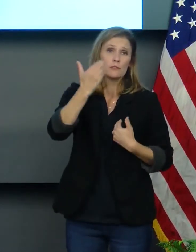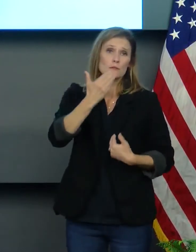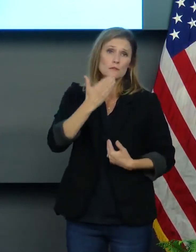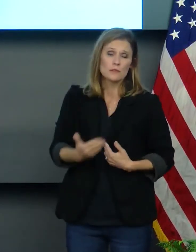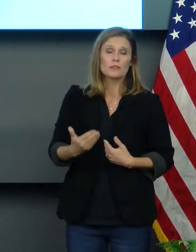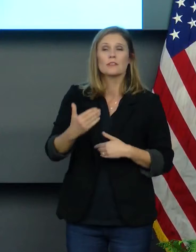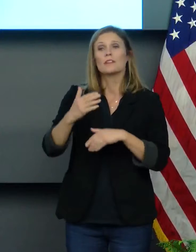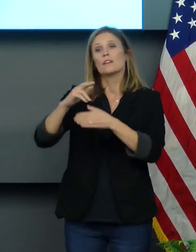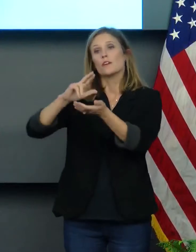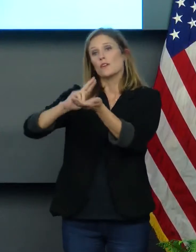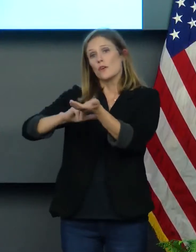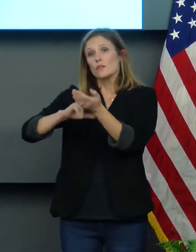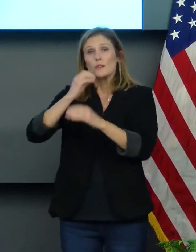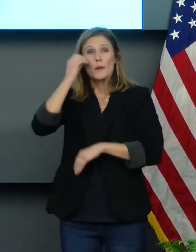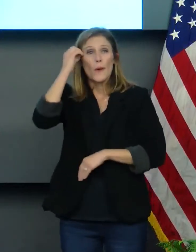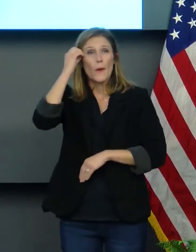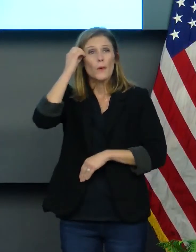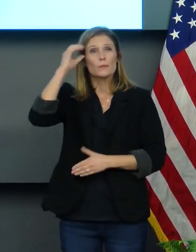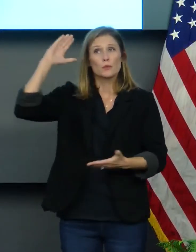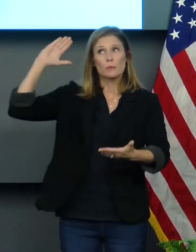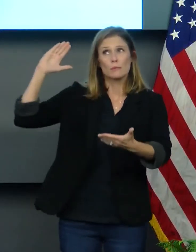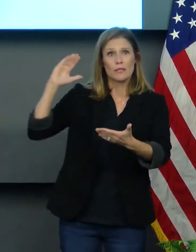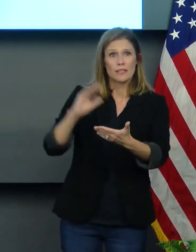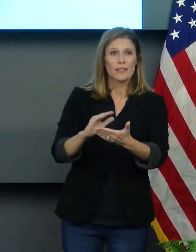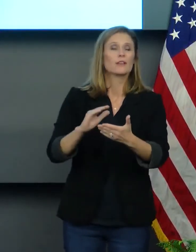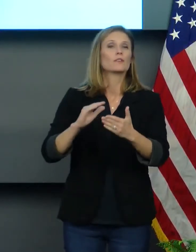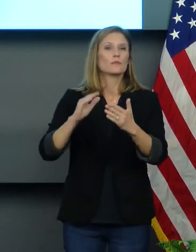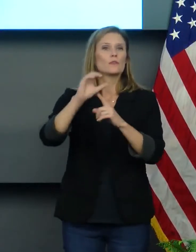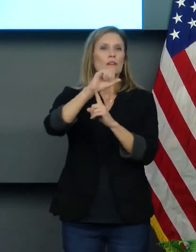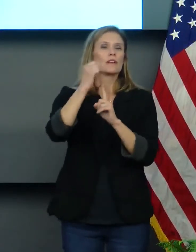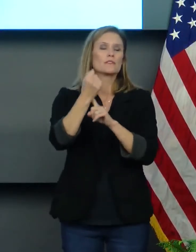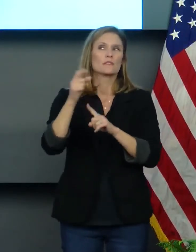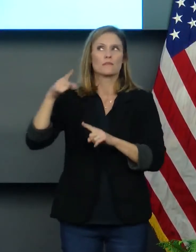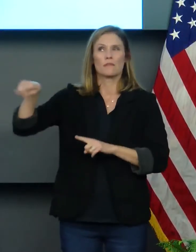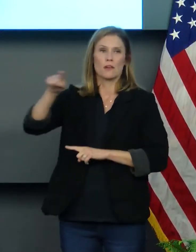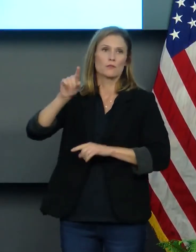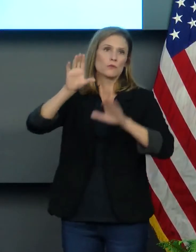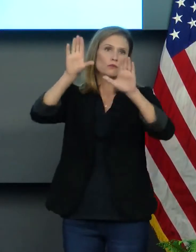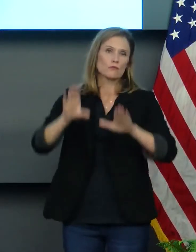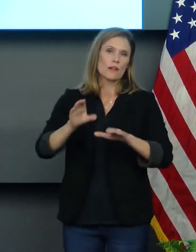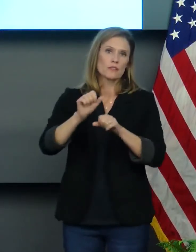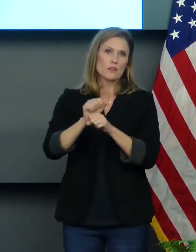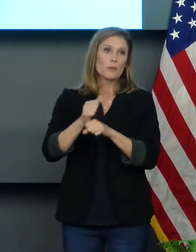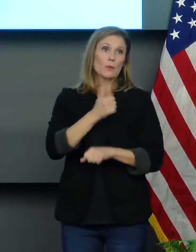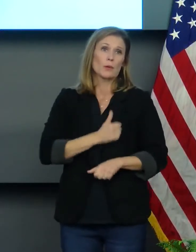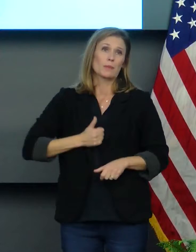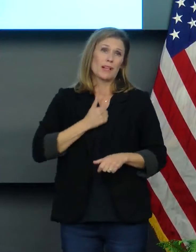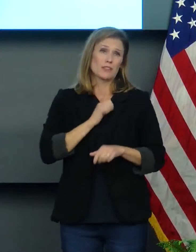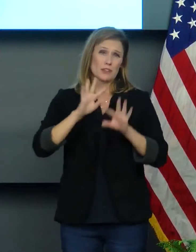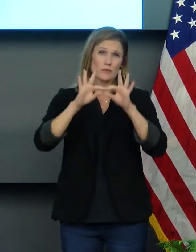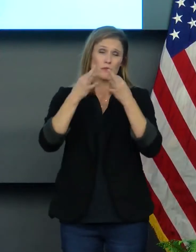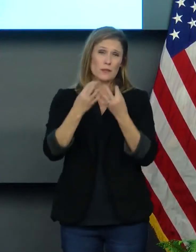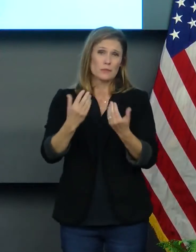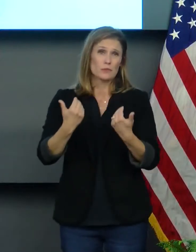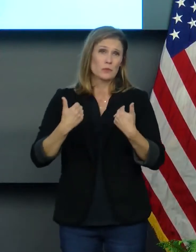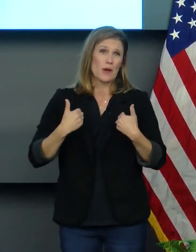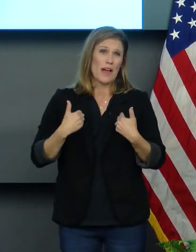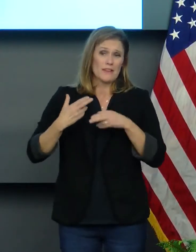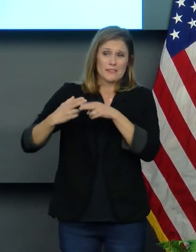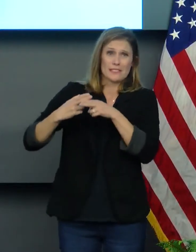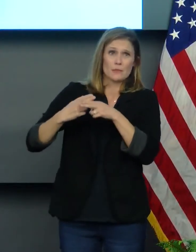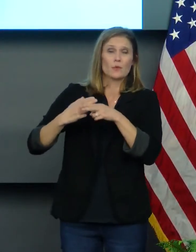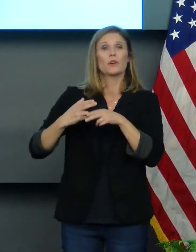difficult for nursing homes to mitigate through these cases, but they're doing a very, very good job of it. And we do apologize for families that might have